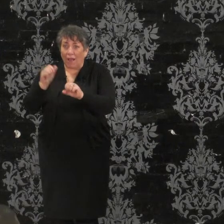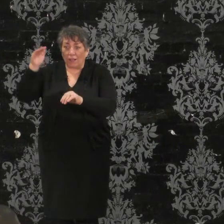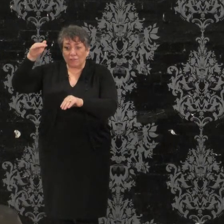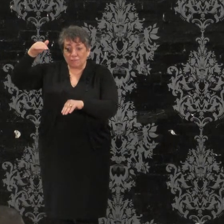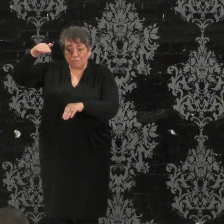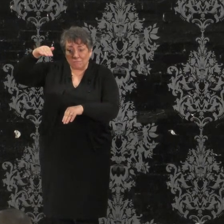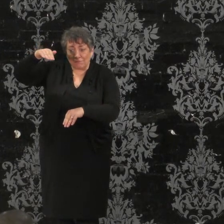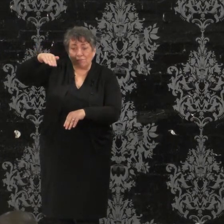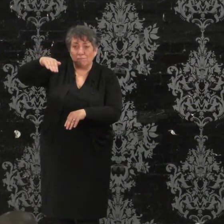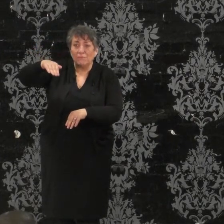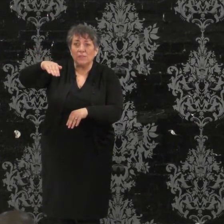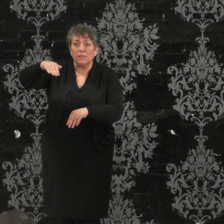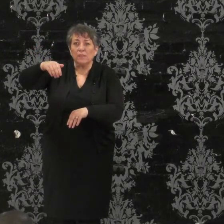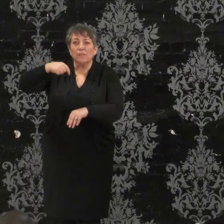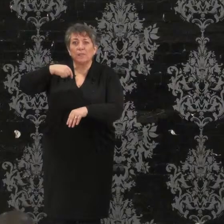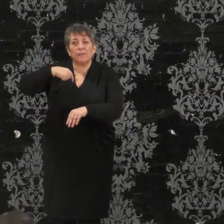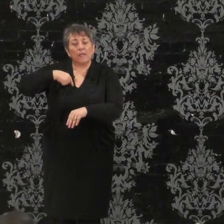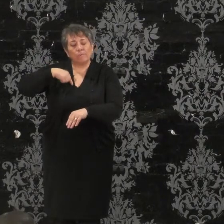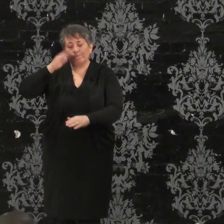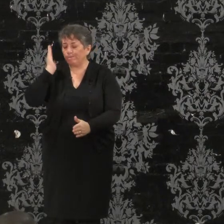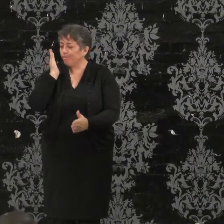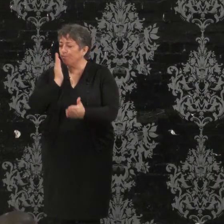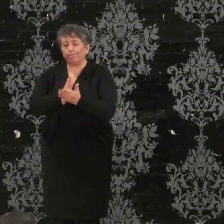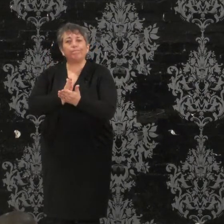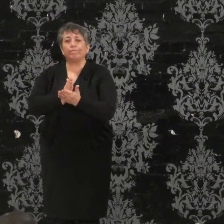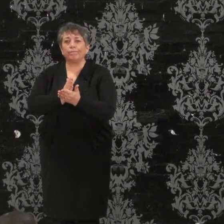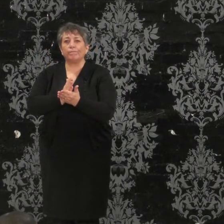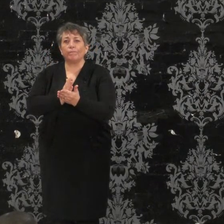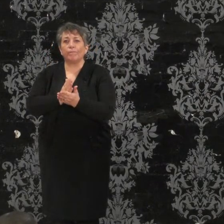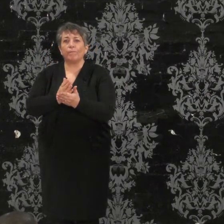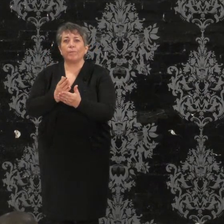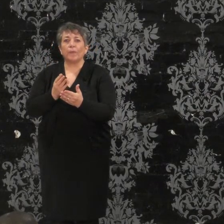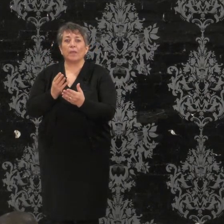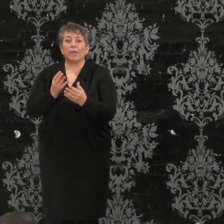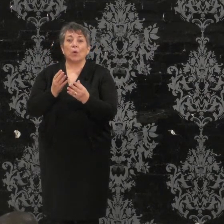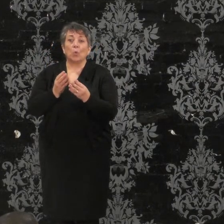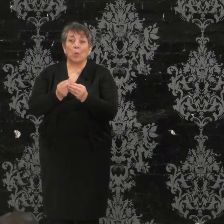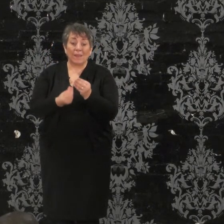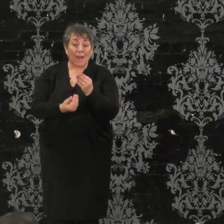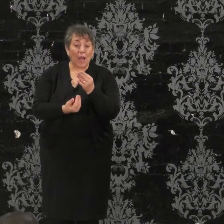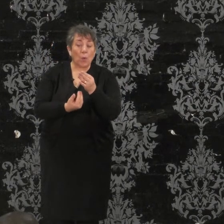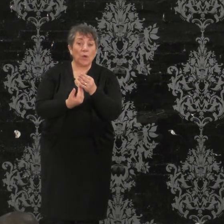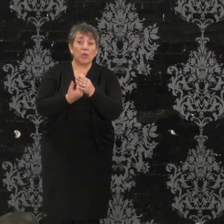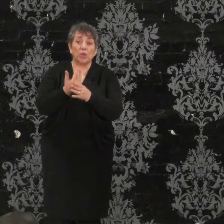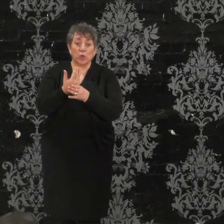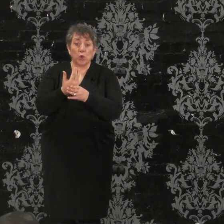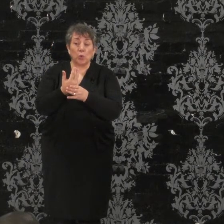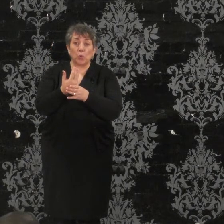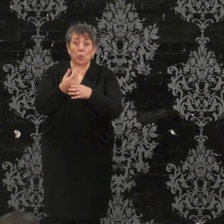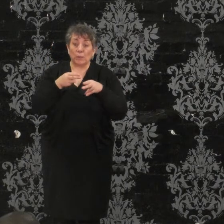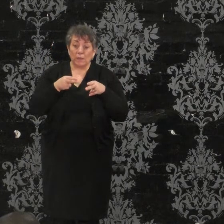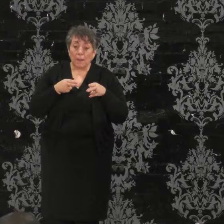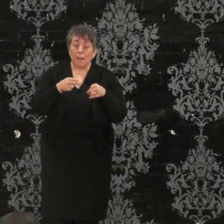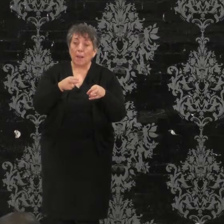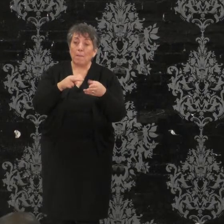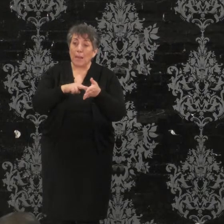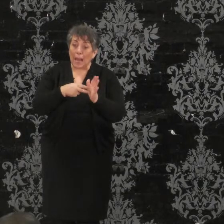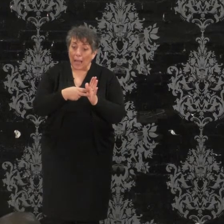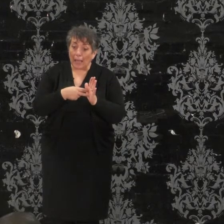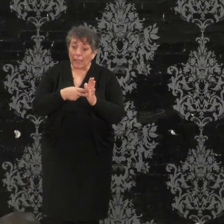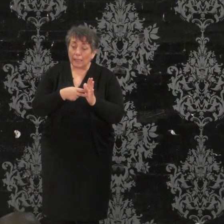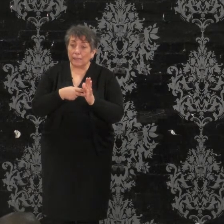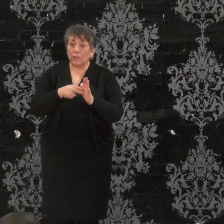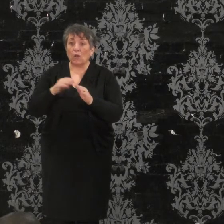tide. I'm convinced that with the combination of our new crime and policing plan, all the support